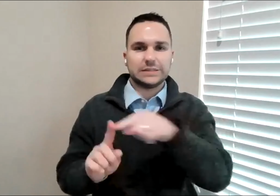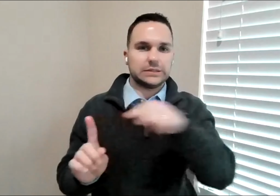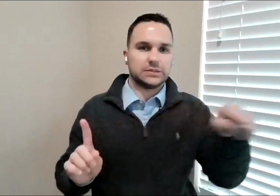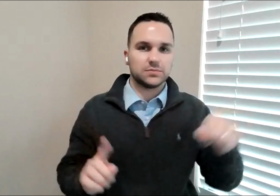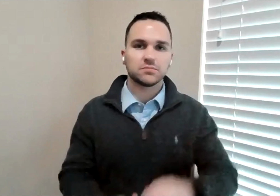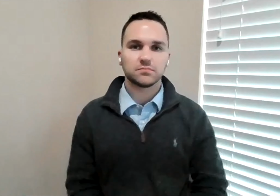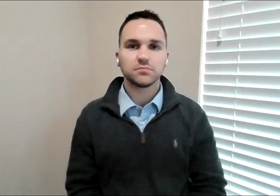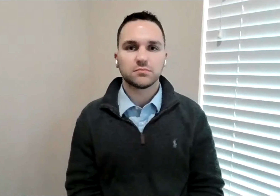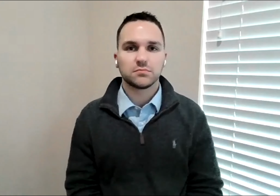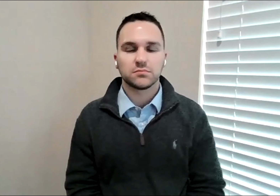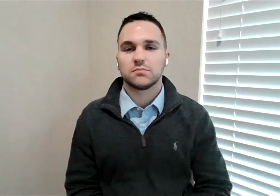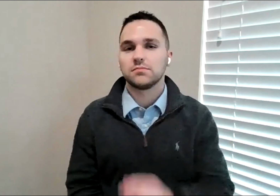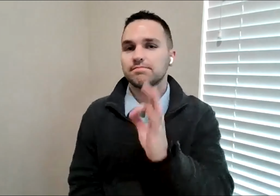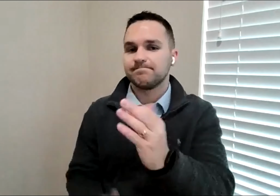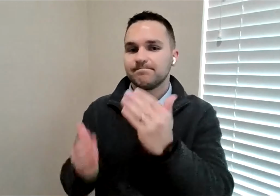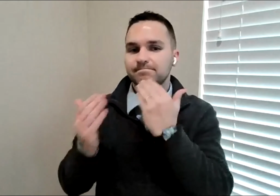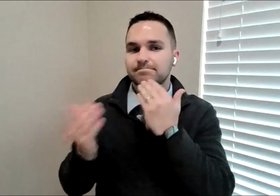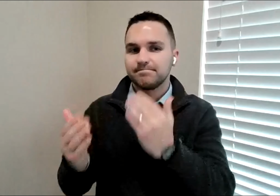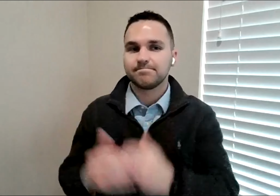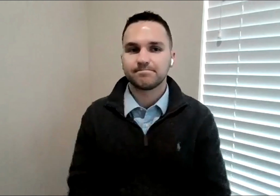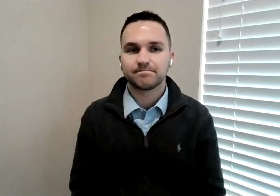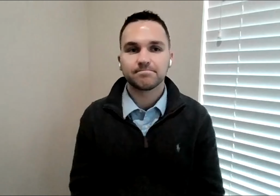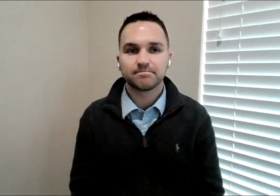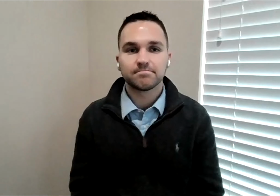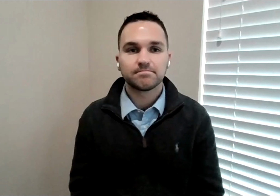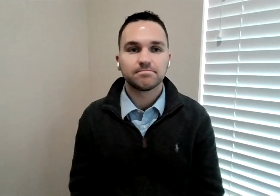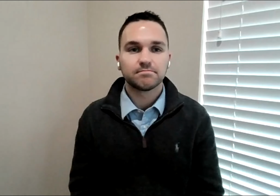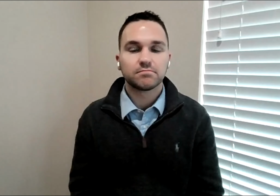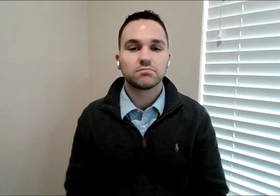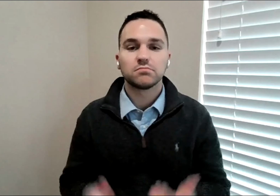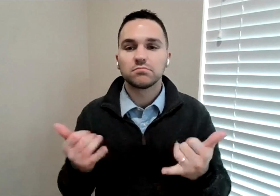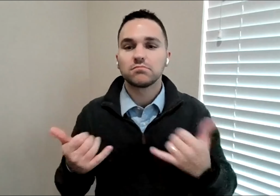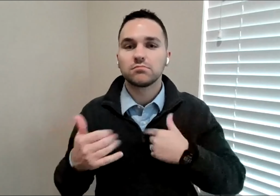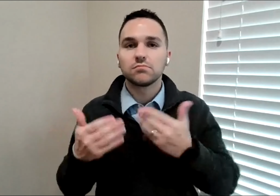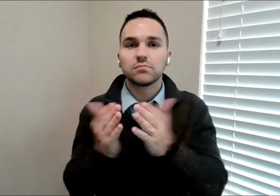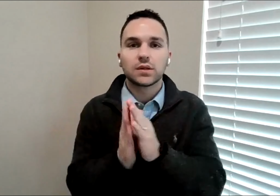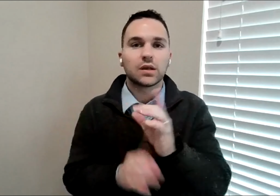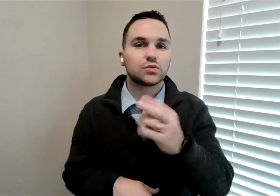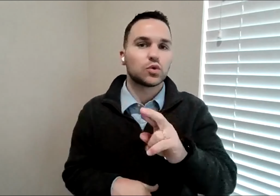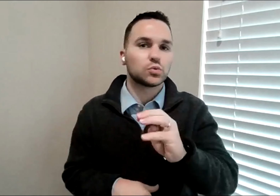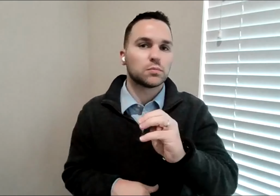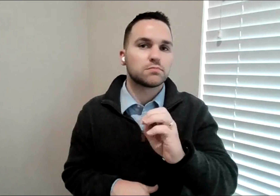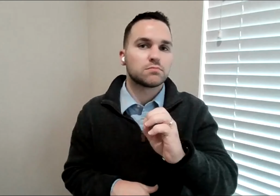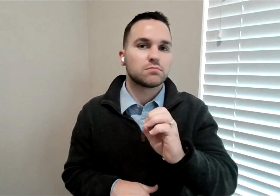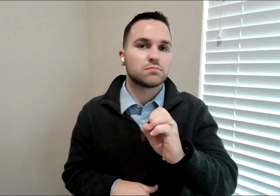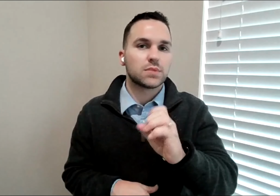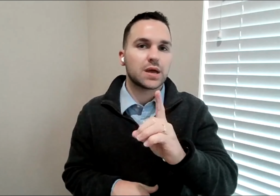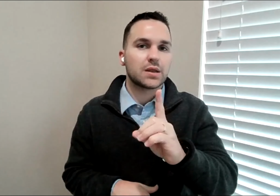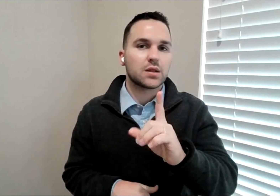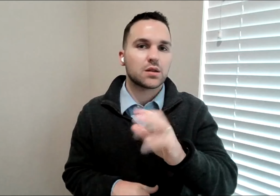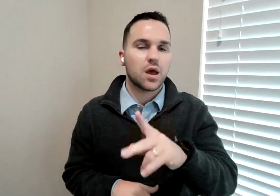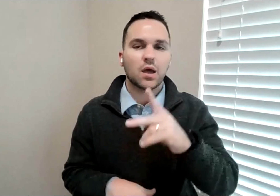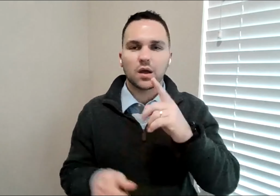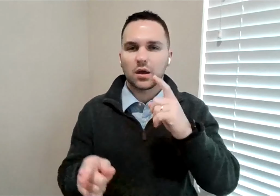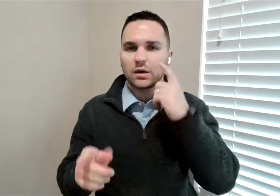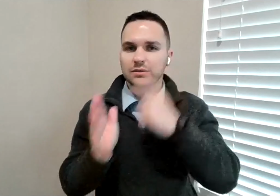Thank you so much. And then I'm gonna ask Dr. Medlock, I saw you just came off camera. So